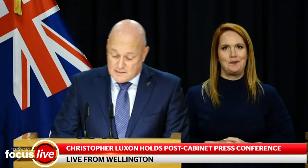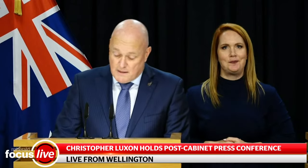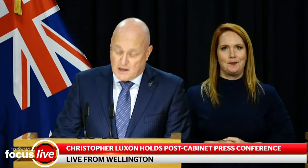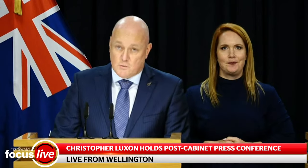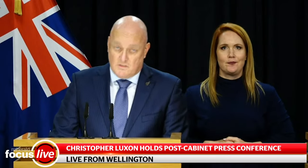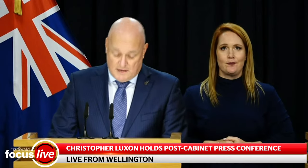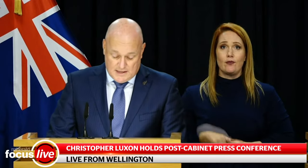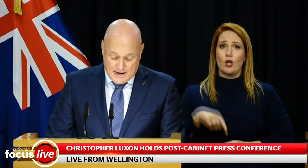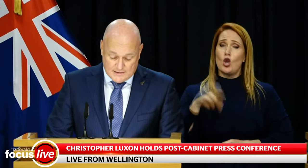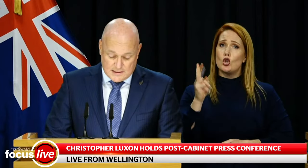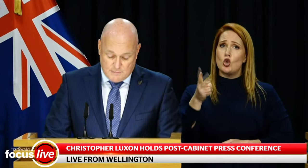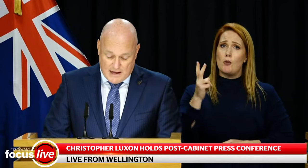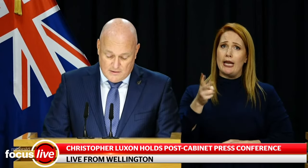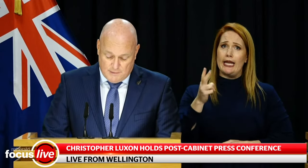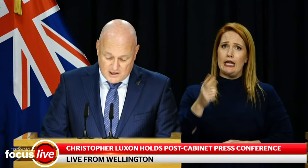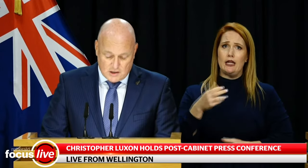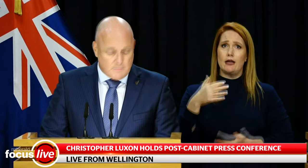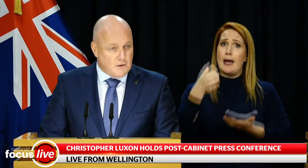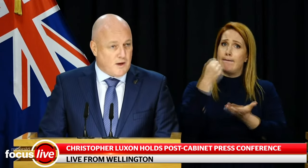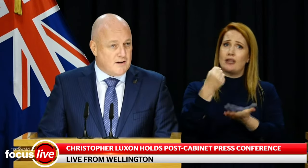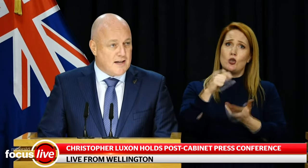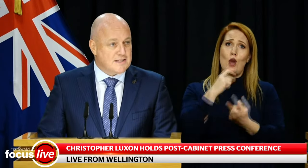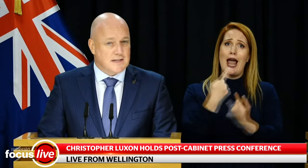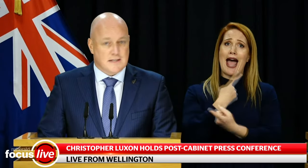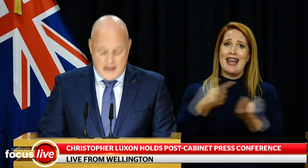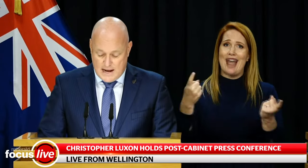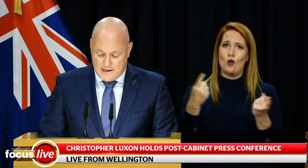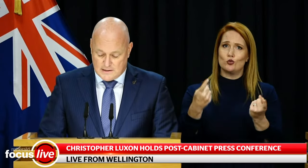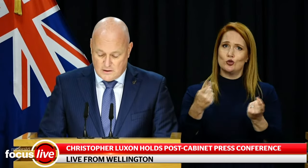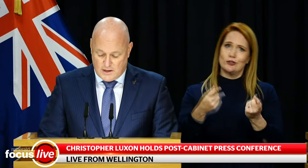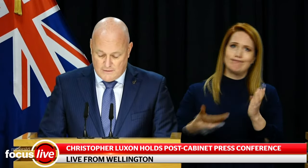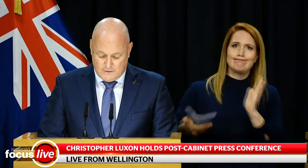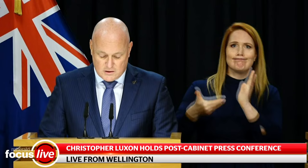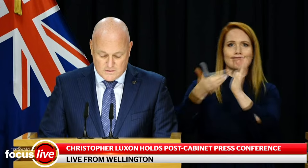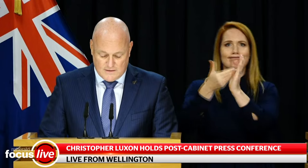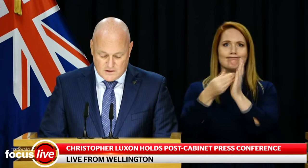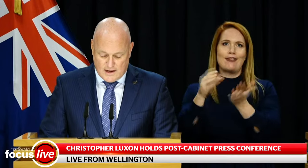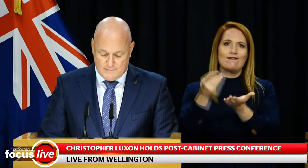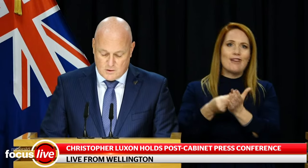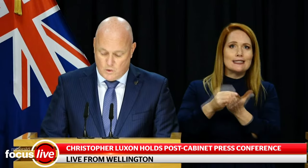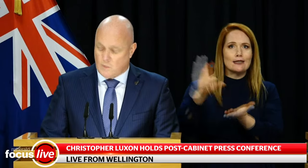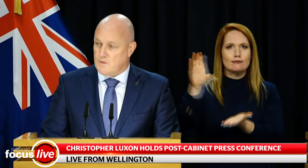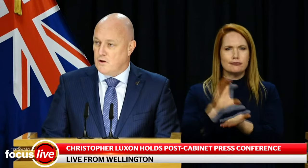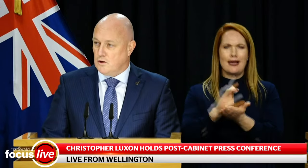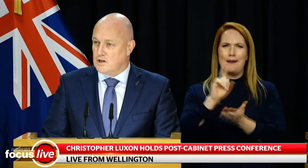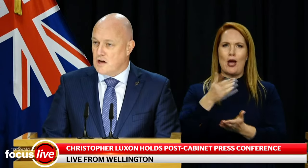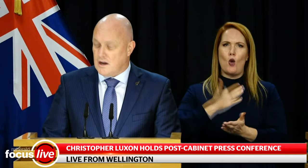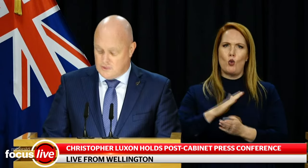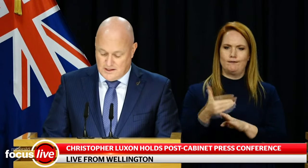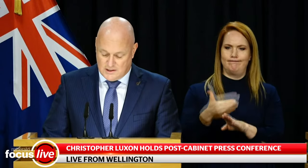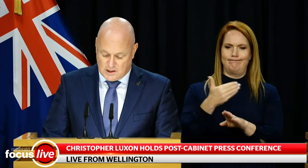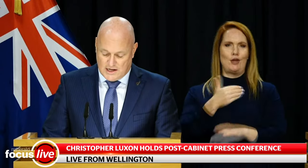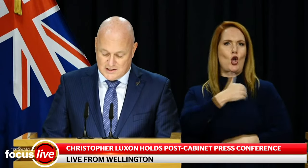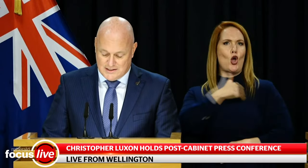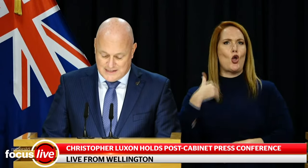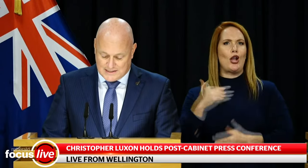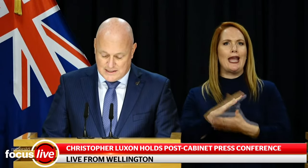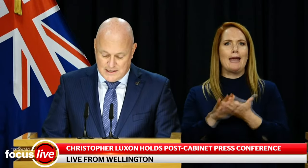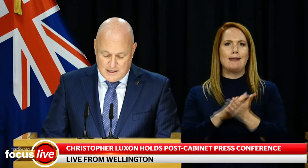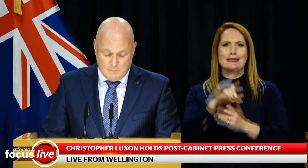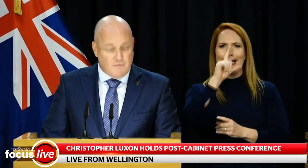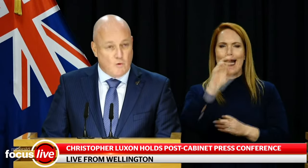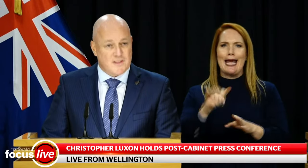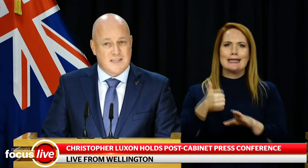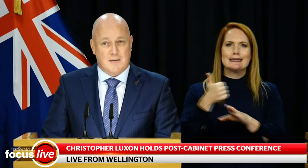of events, this package would have been announced as part of the budget, but we are announcing it now so that our officials have time to work with the early childhood education